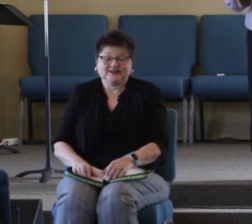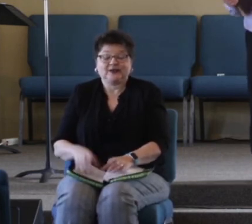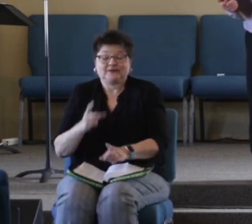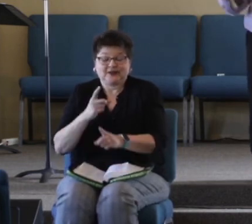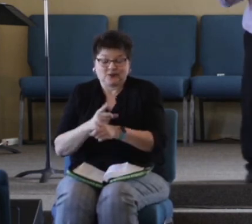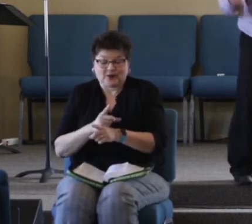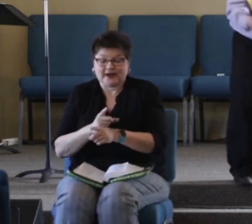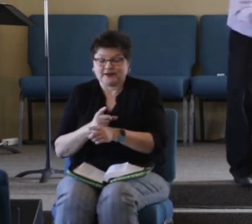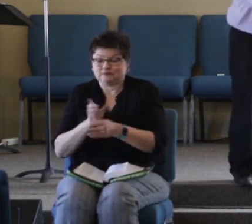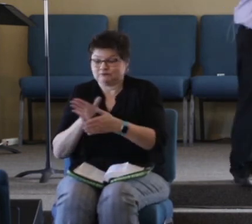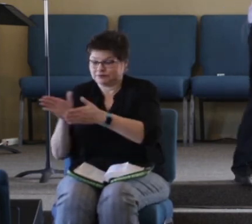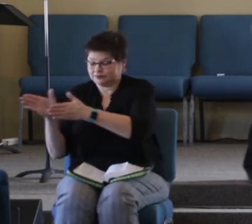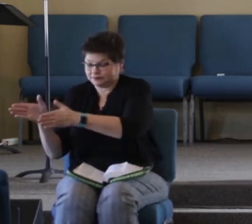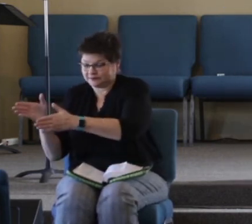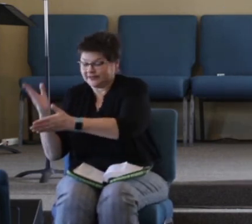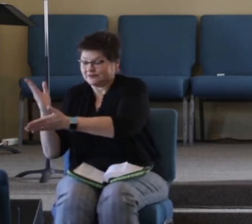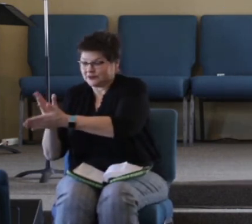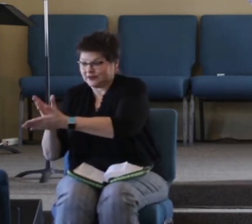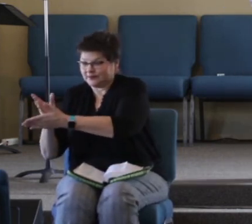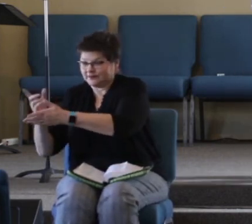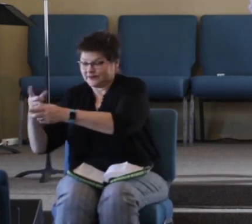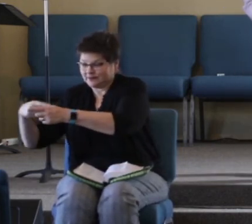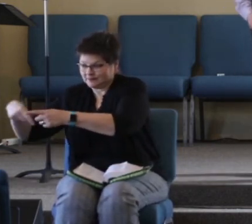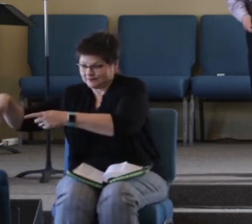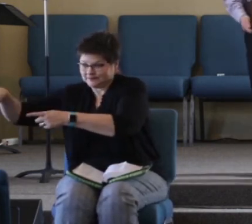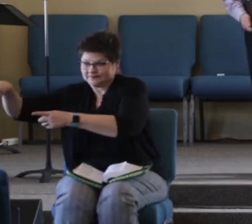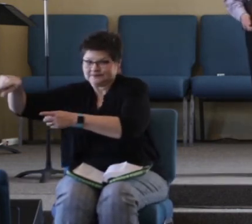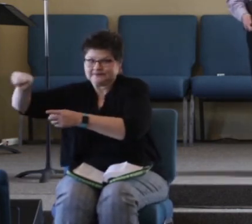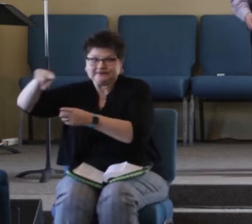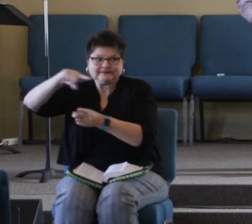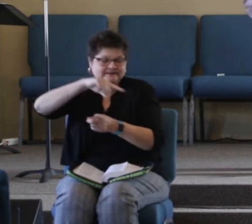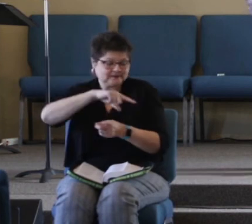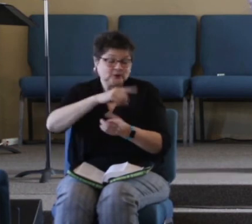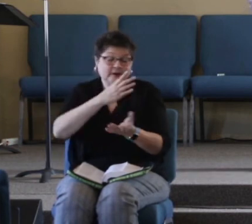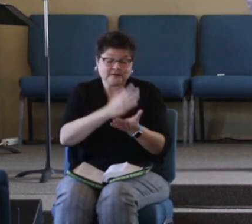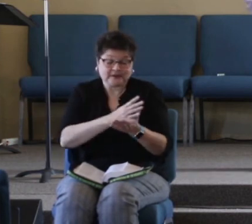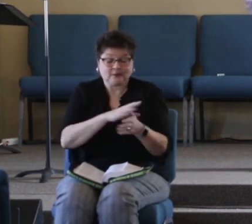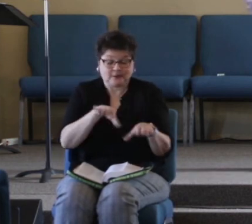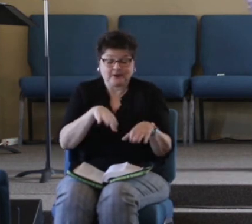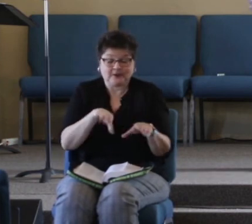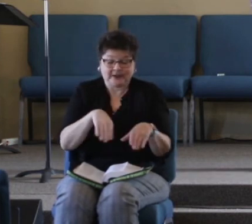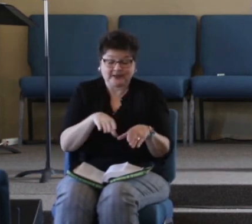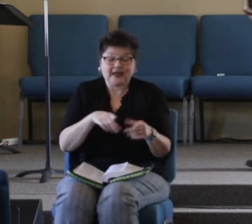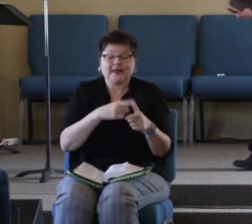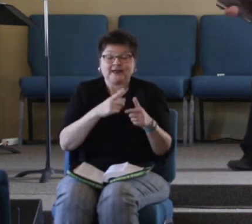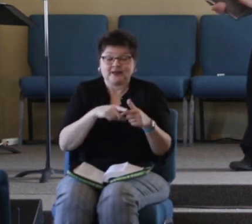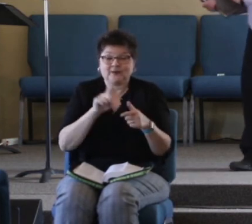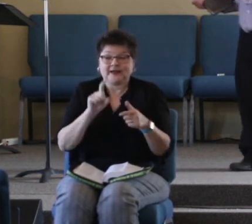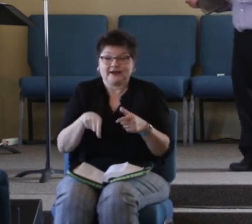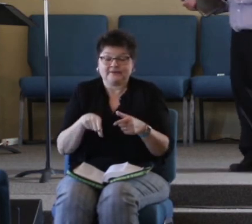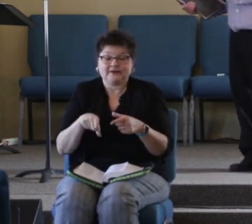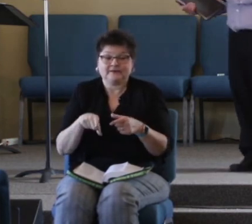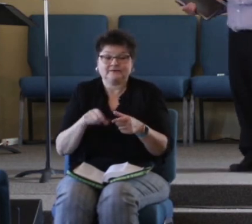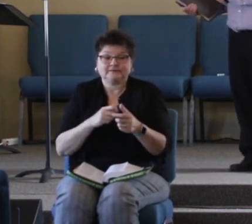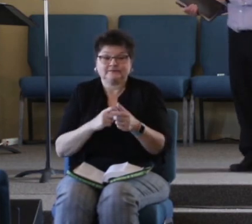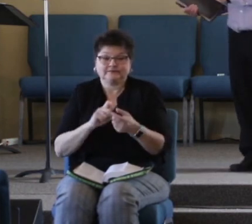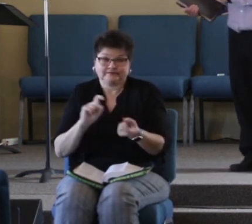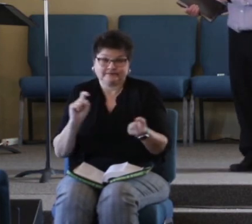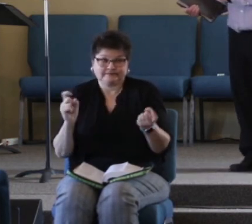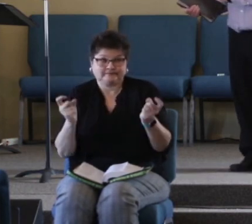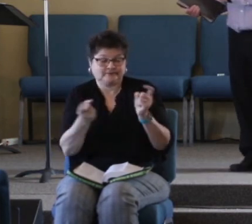got to stop. You got to turn and turn around. So we got to stop what we're doing. Then we got to turn and we got to follow him.